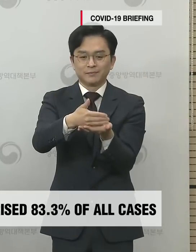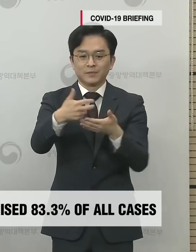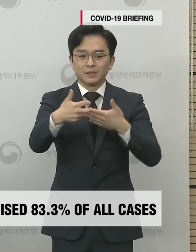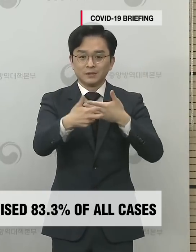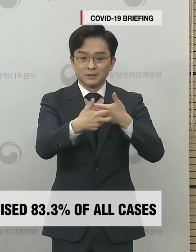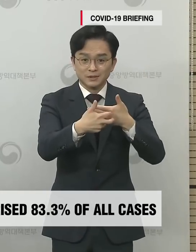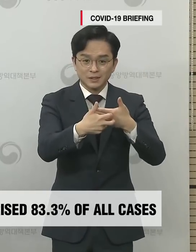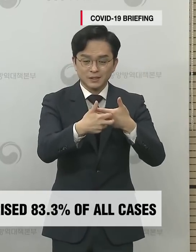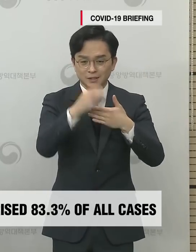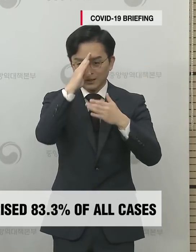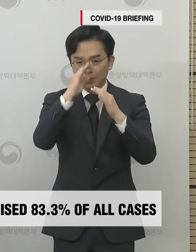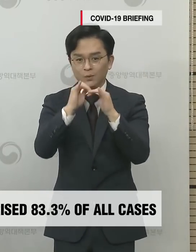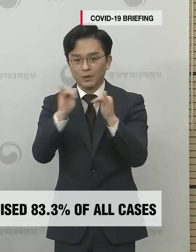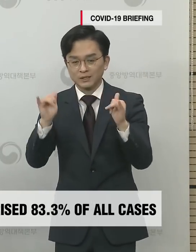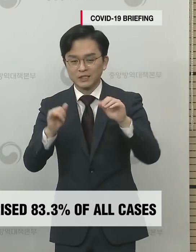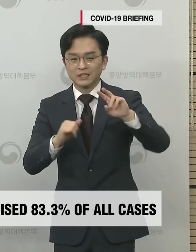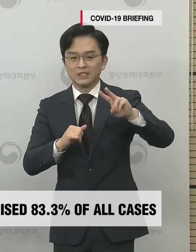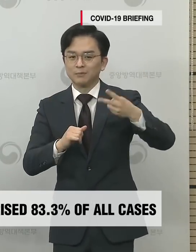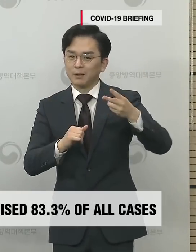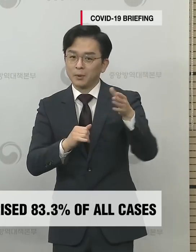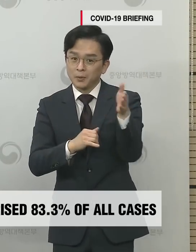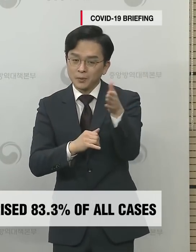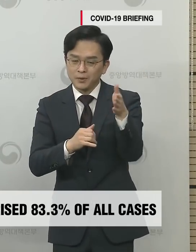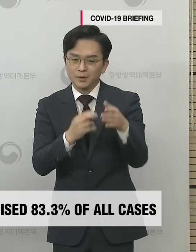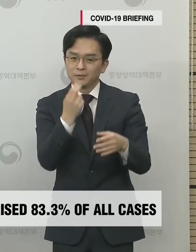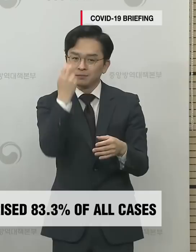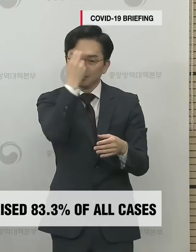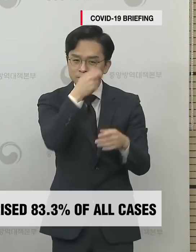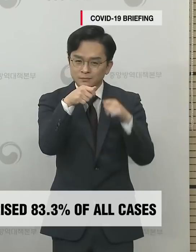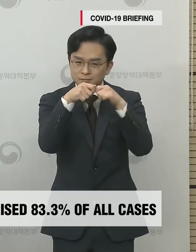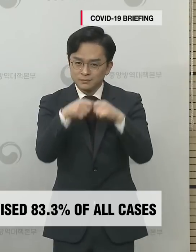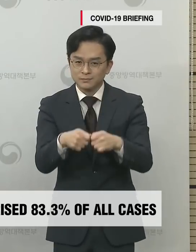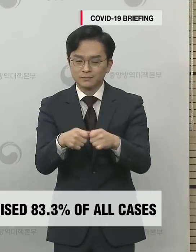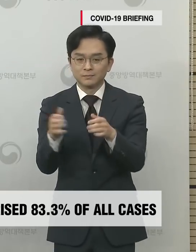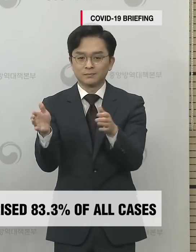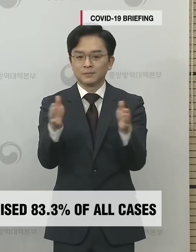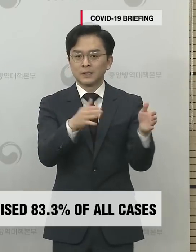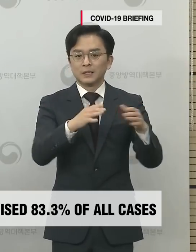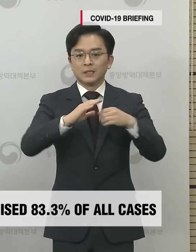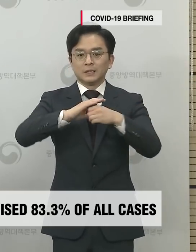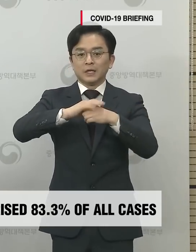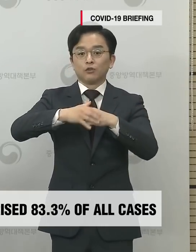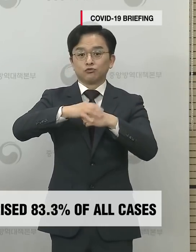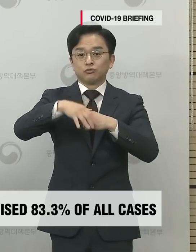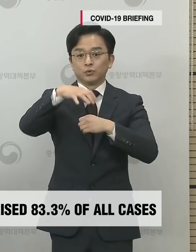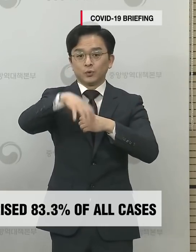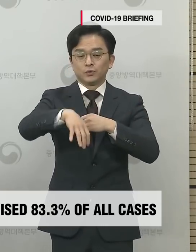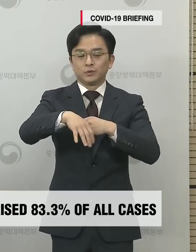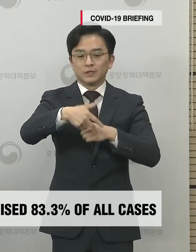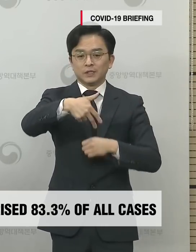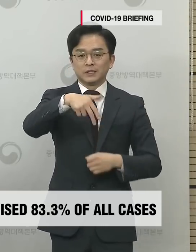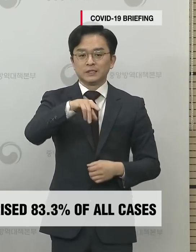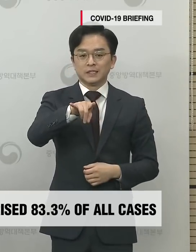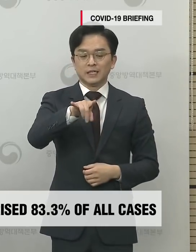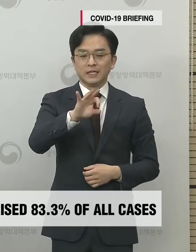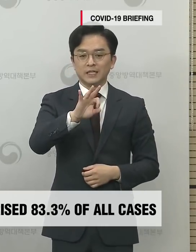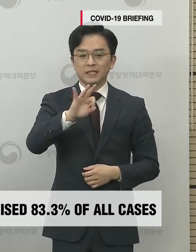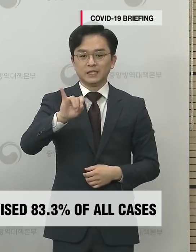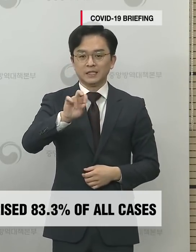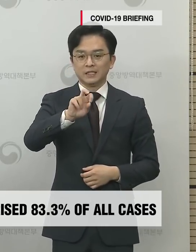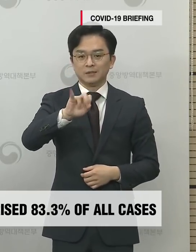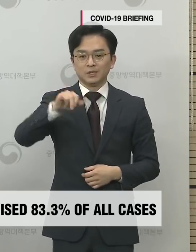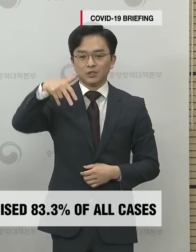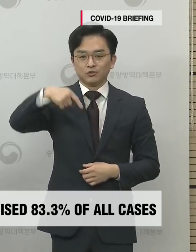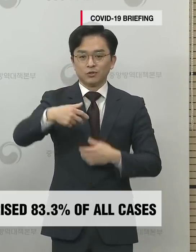the entire eighth floor has been closed down, and we are screening all of the 200 medical staff working there. And